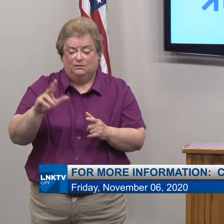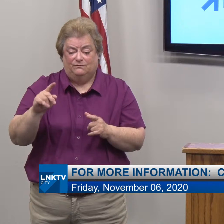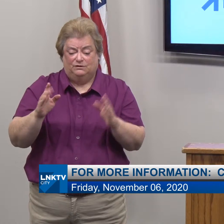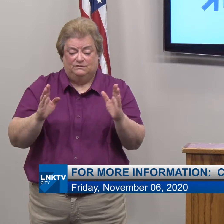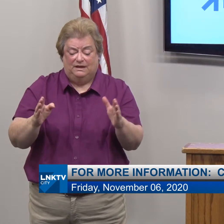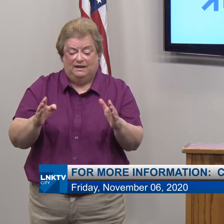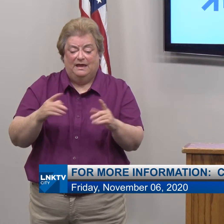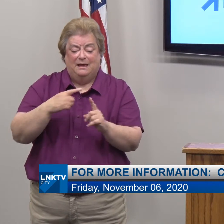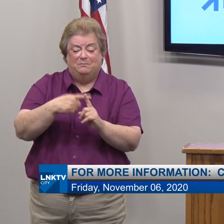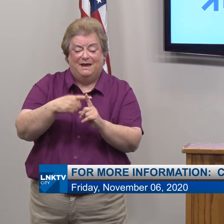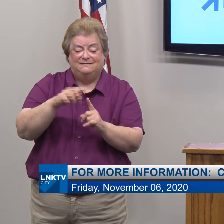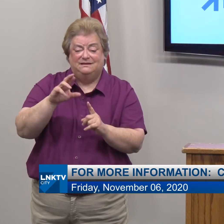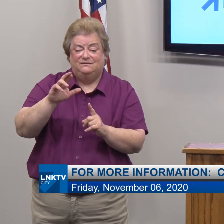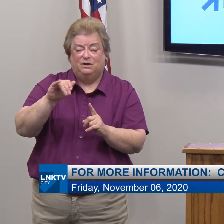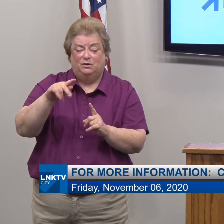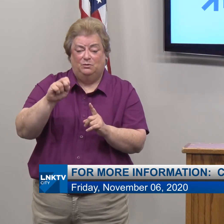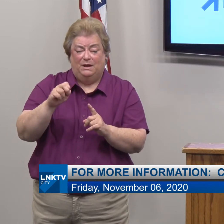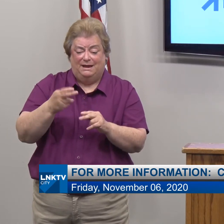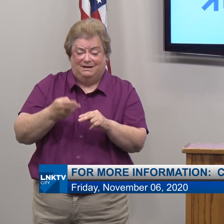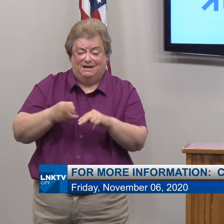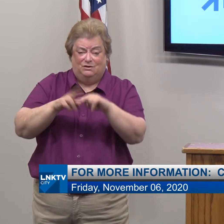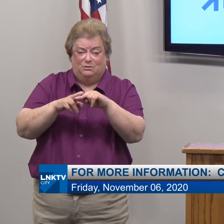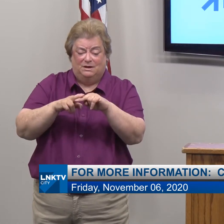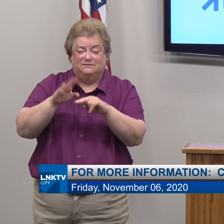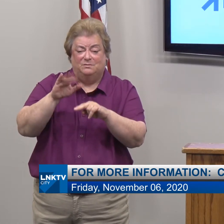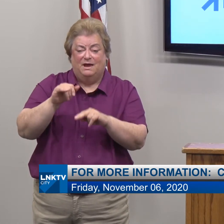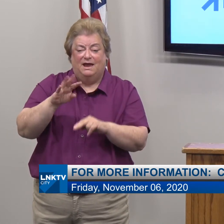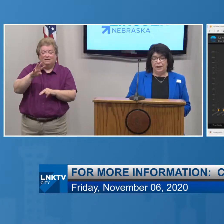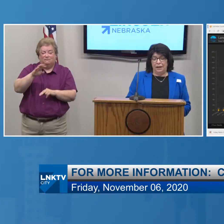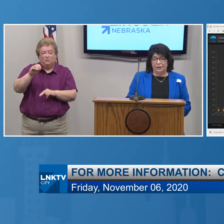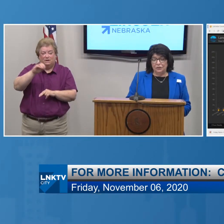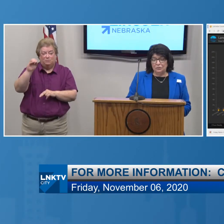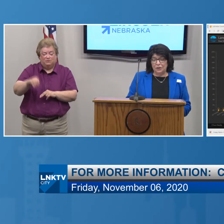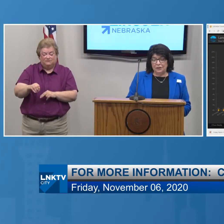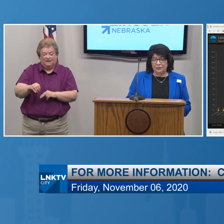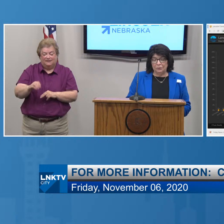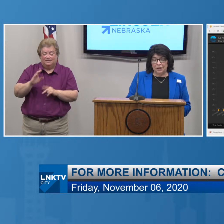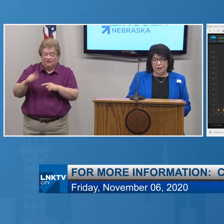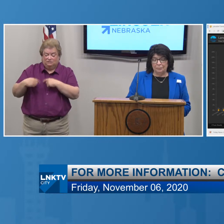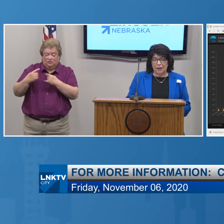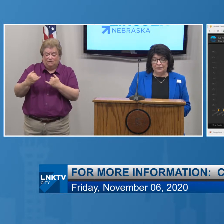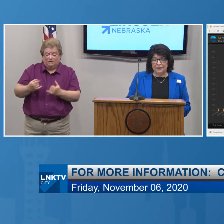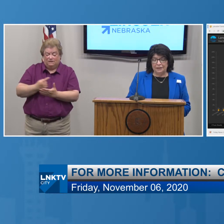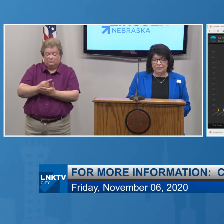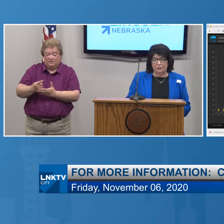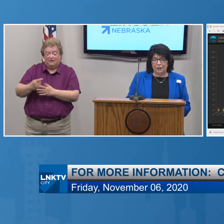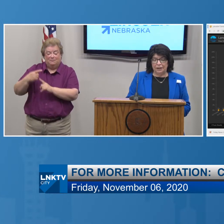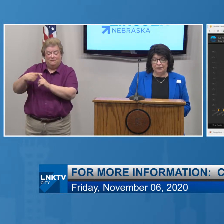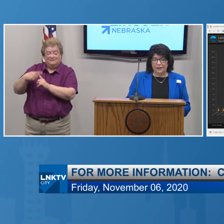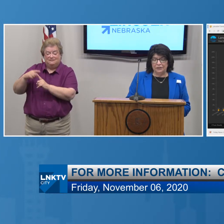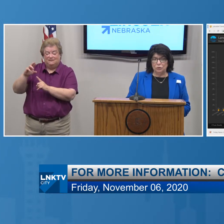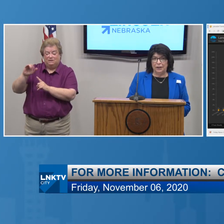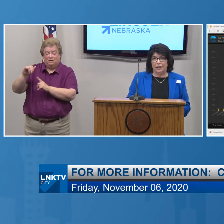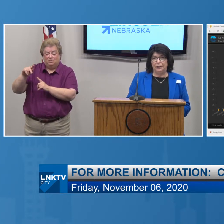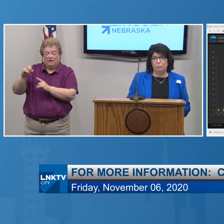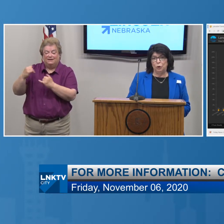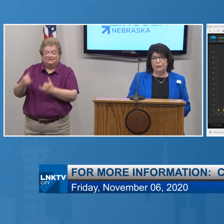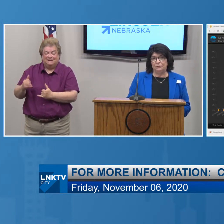weekly positivity rate increased by nearly 40%. And so far this week, our positivity rate is